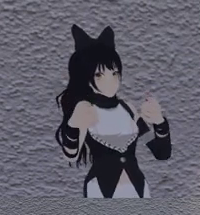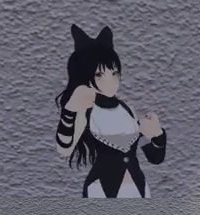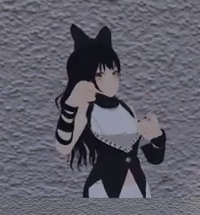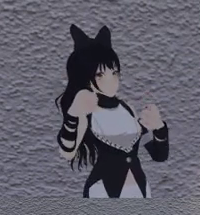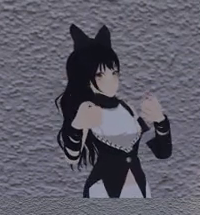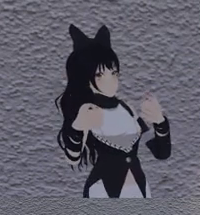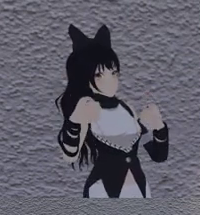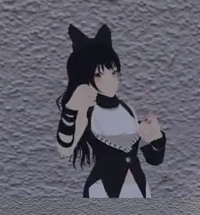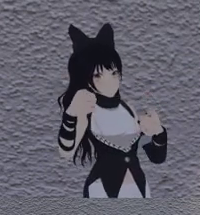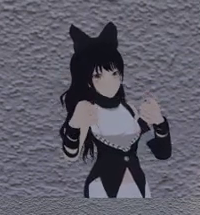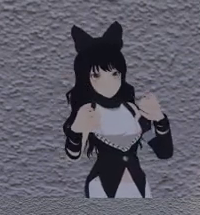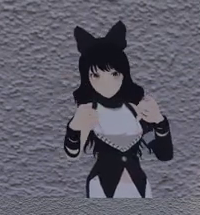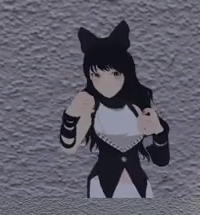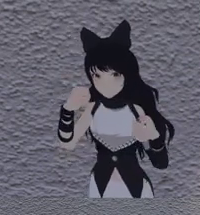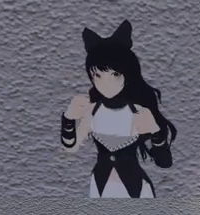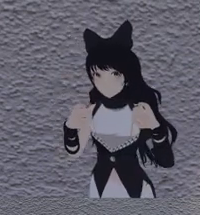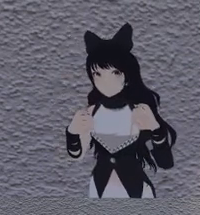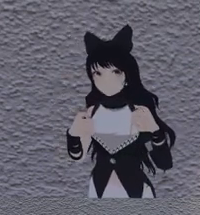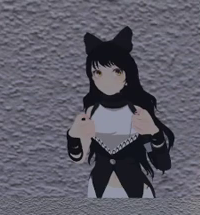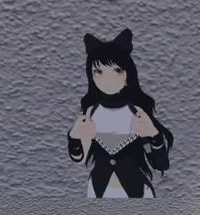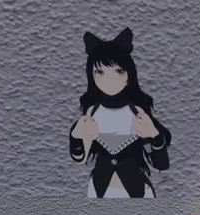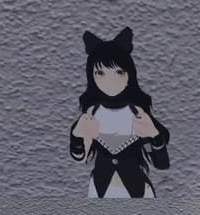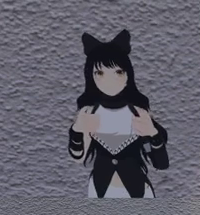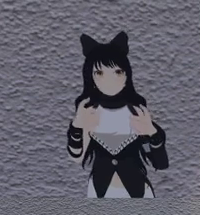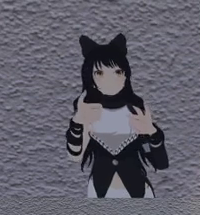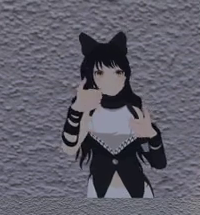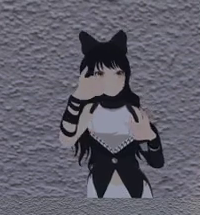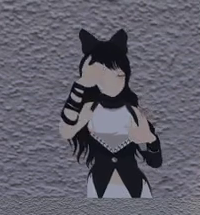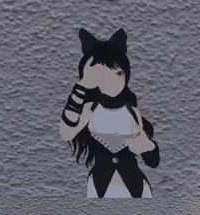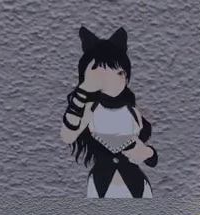Car. Pretty easy. Just like you're driving a car.